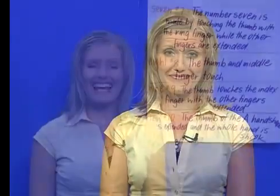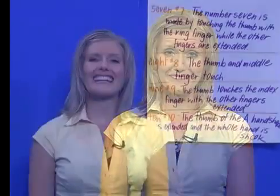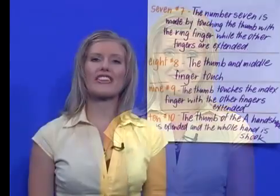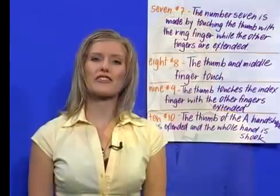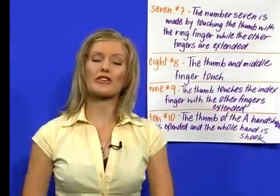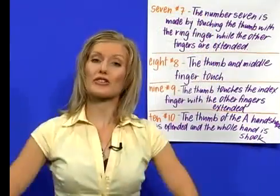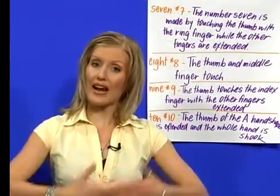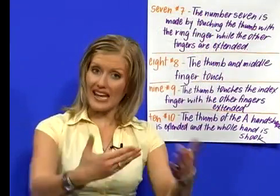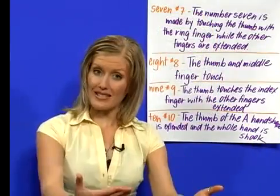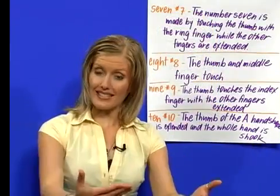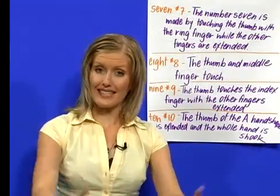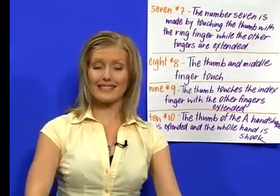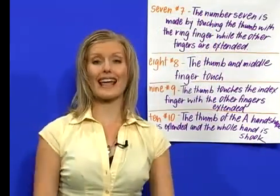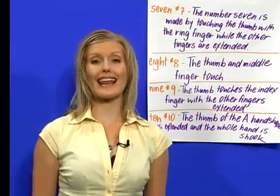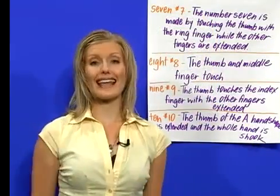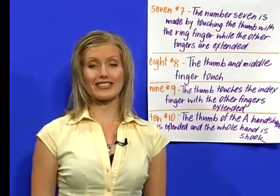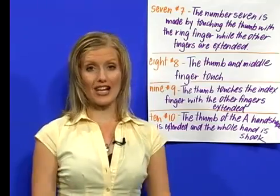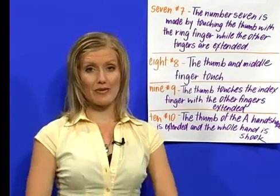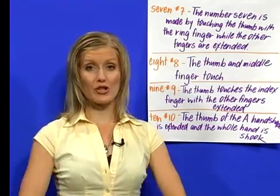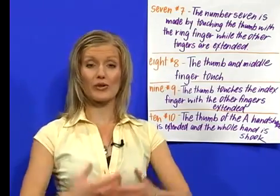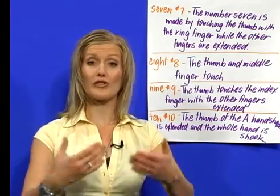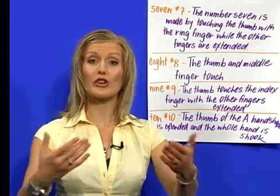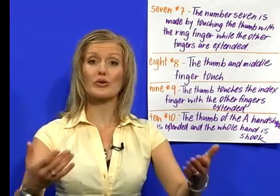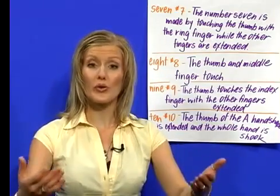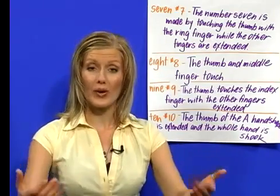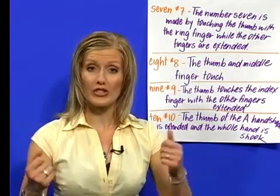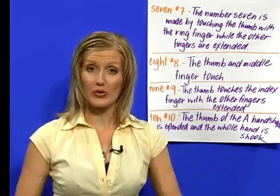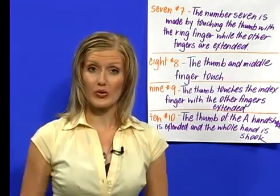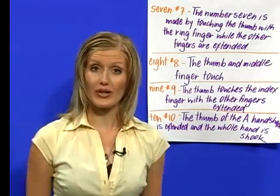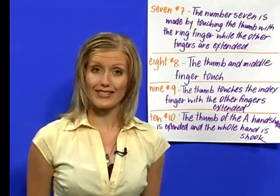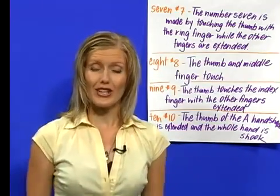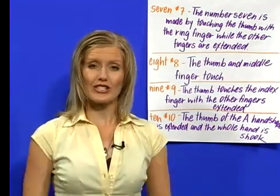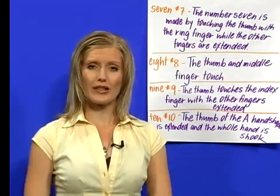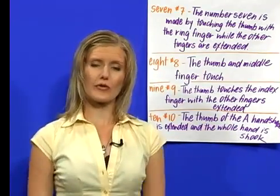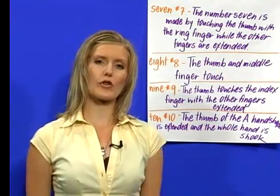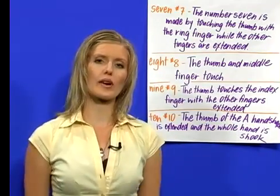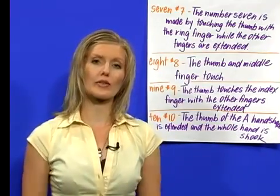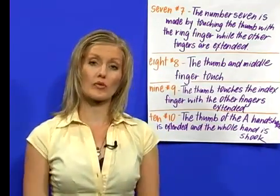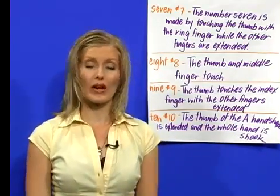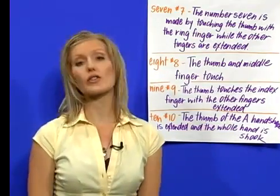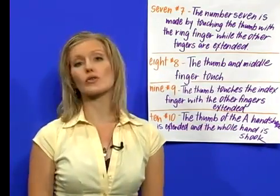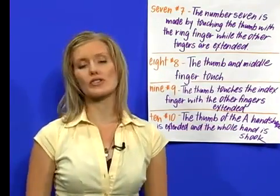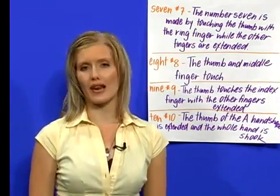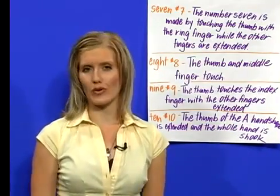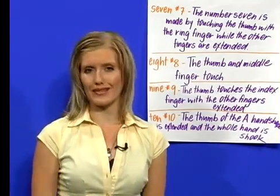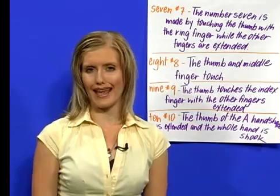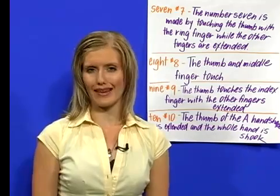Now that you've learned your ABCs, it's time to review your 1, 2, 3s. So let's review our numbers 1 through 10 once again. We'll do